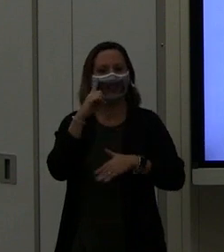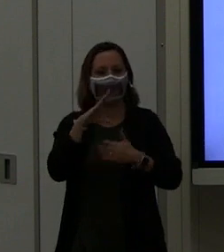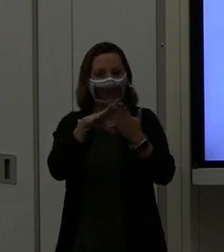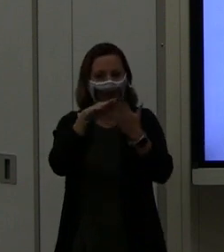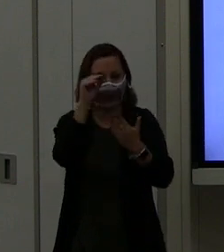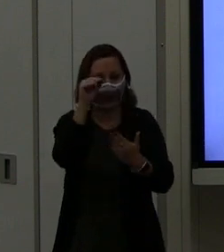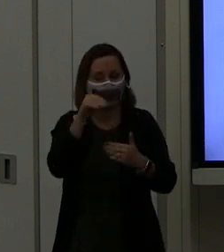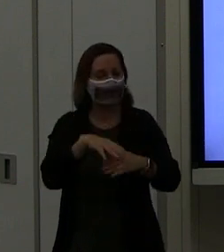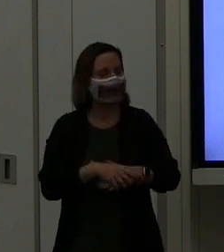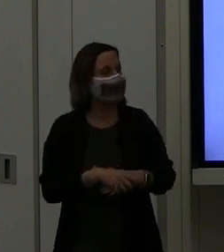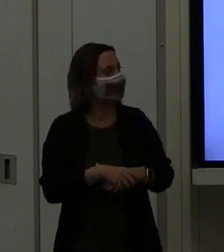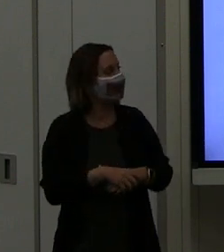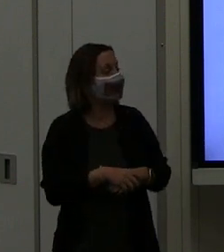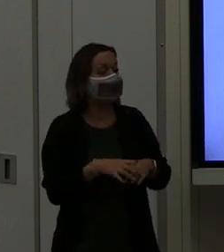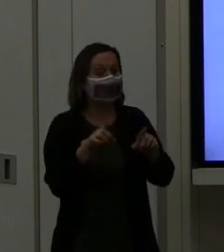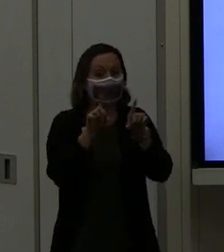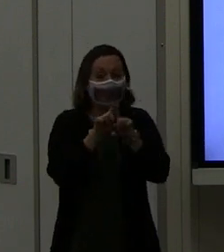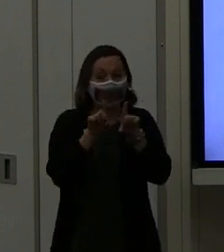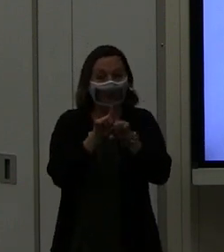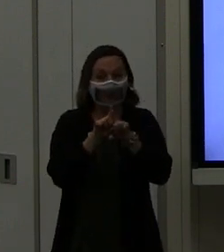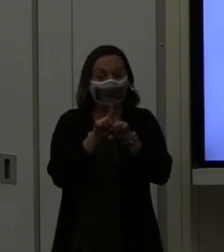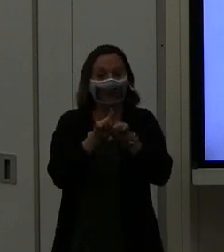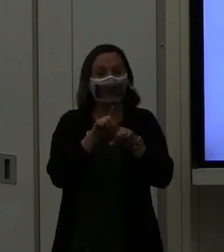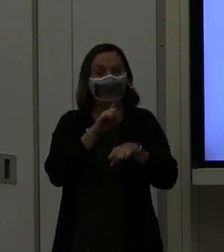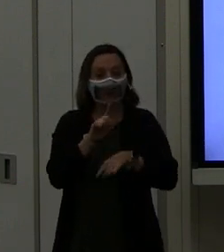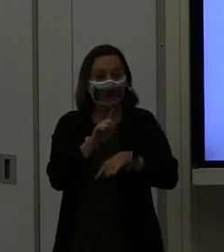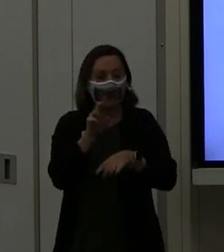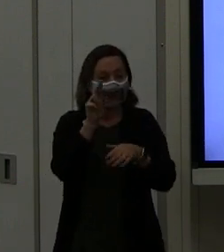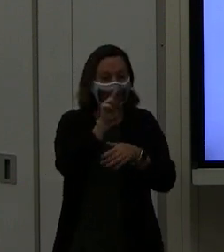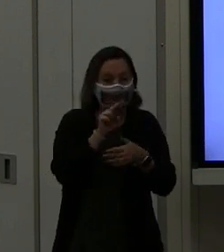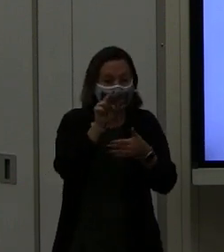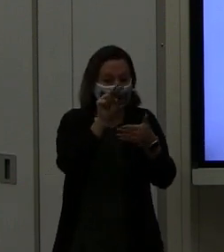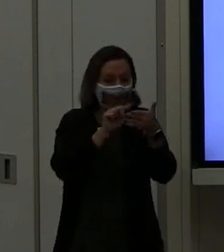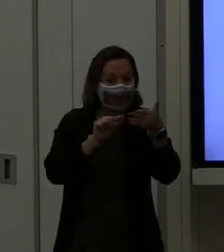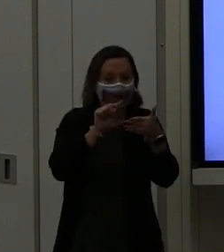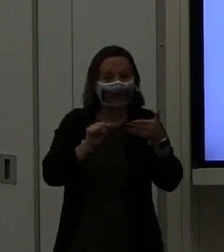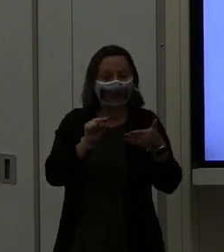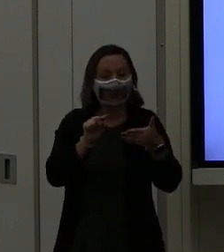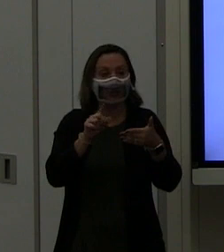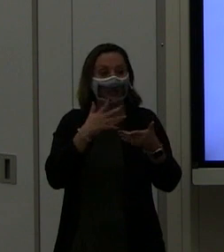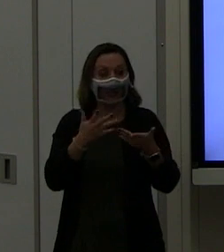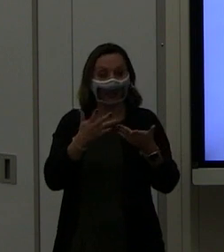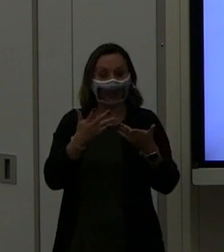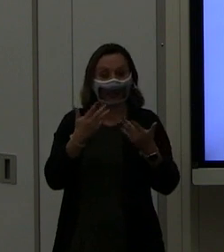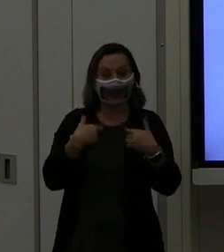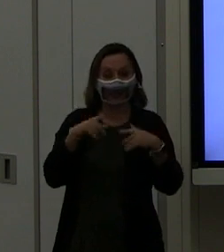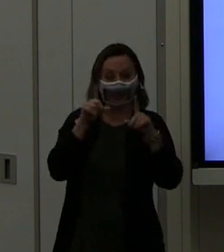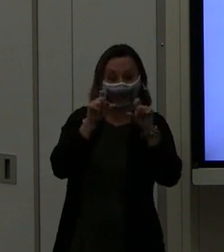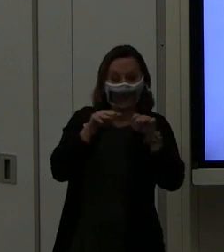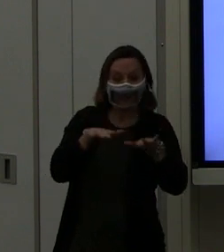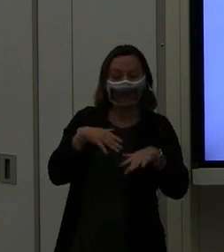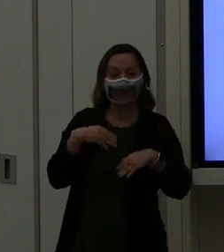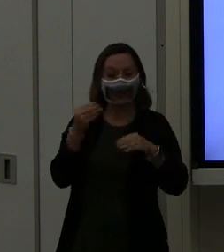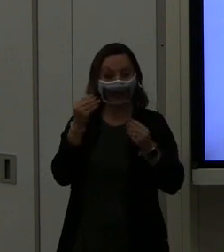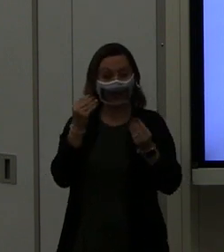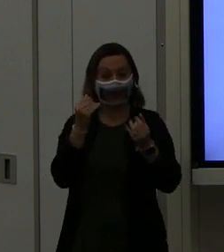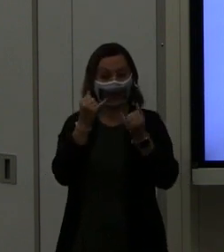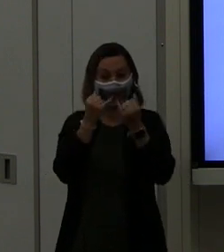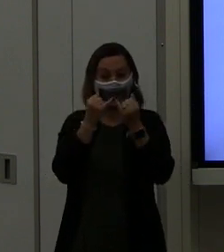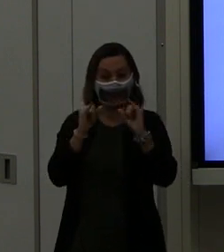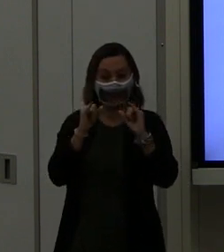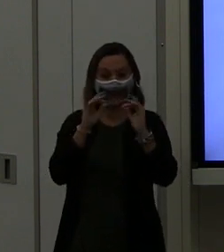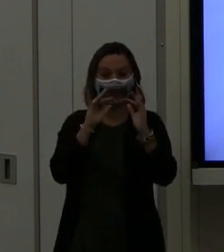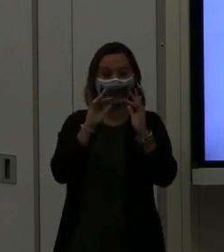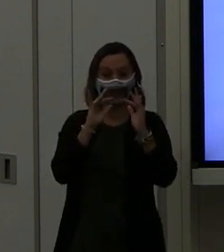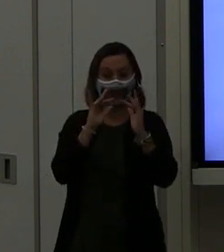We also really closely monitored students participating in that asynchronous instruction. You may not be surprised by this graph when you see that